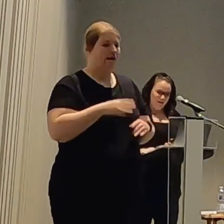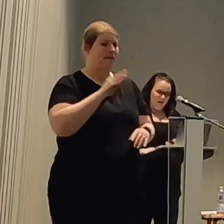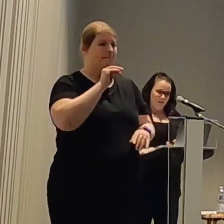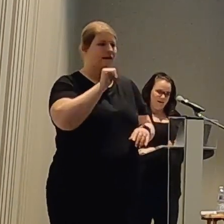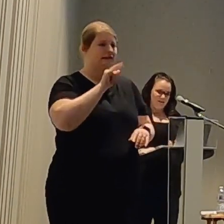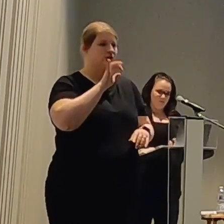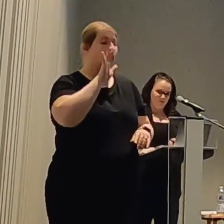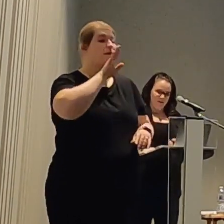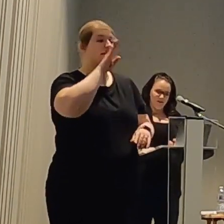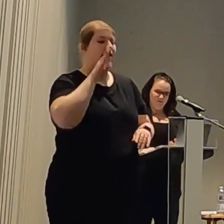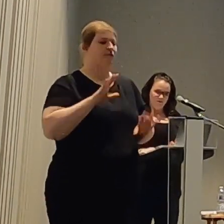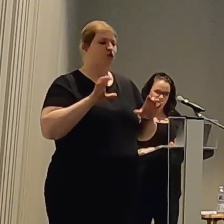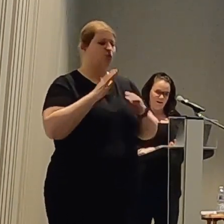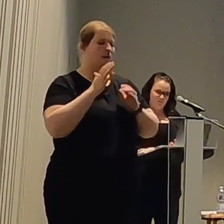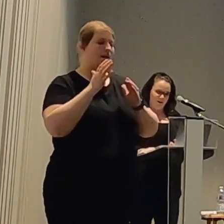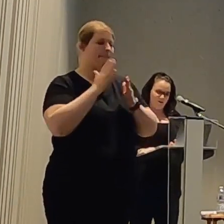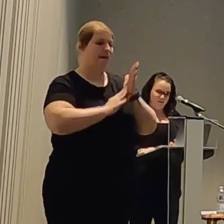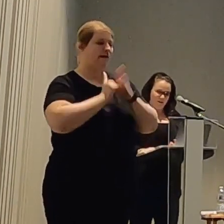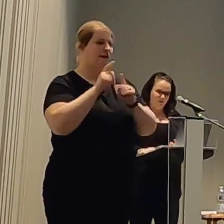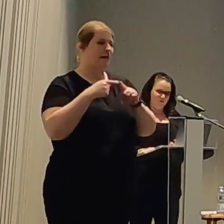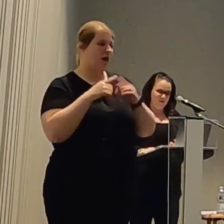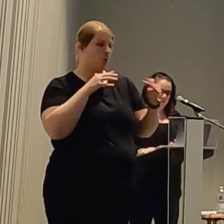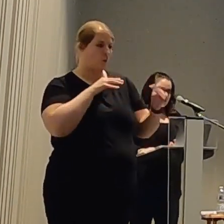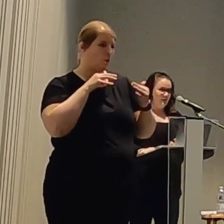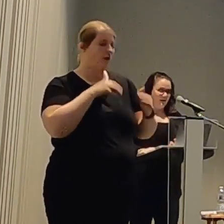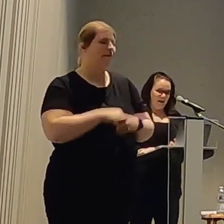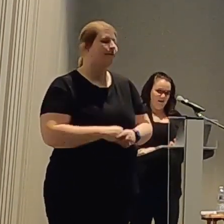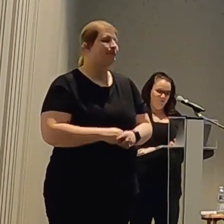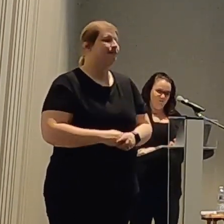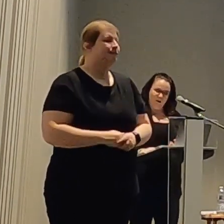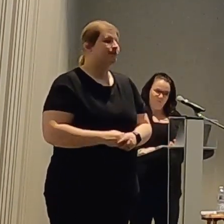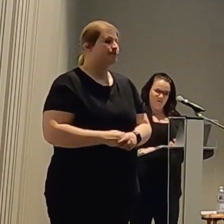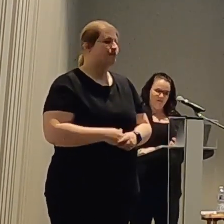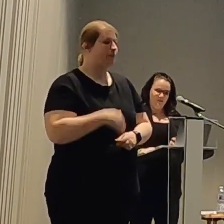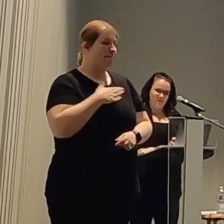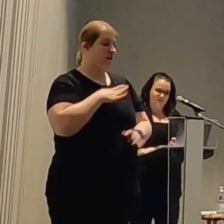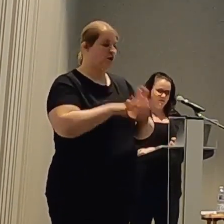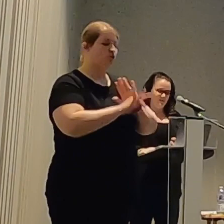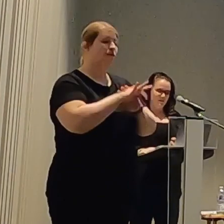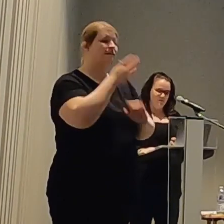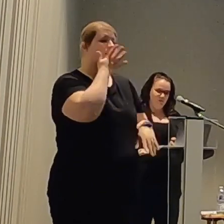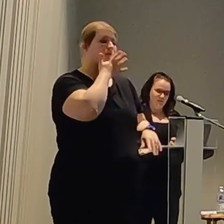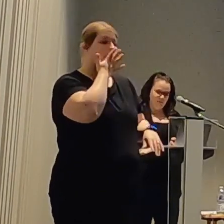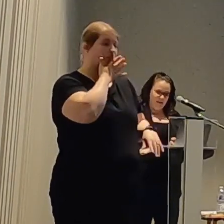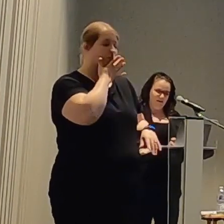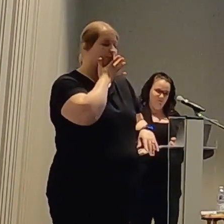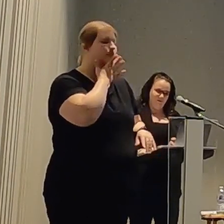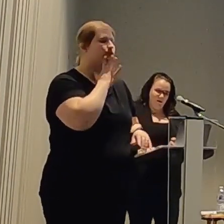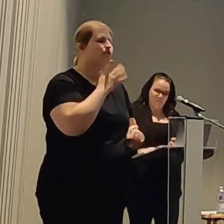war. My inspiration for the kind of colors I used came about